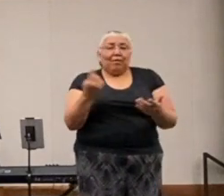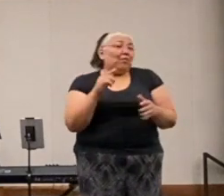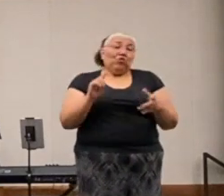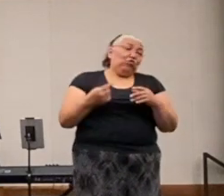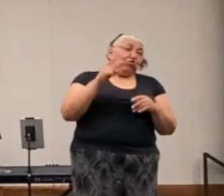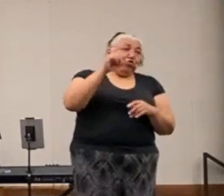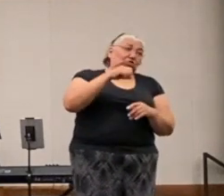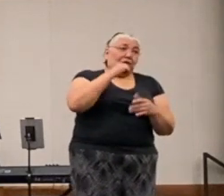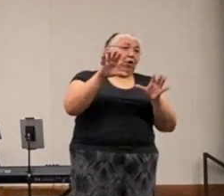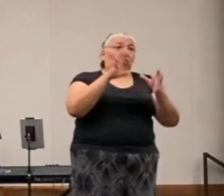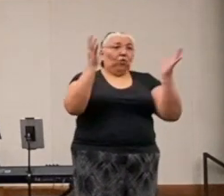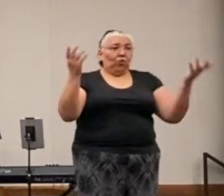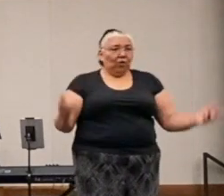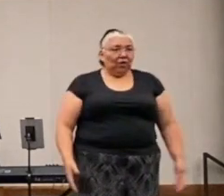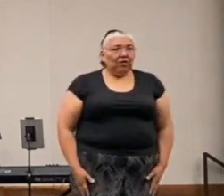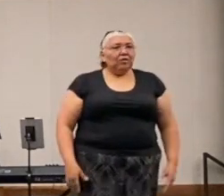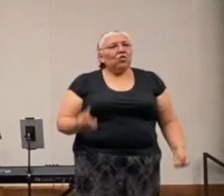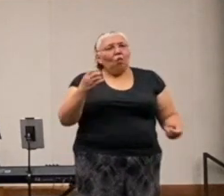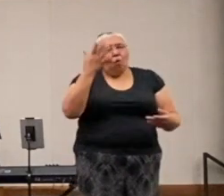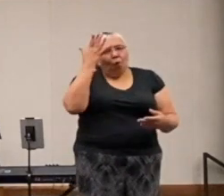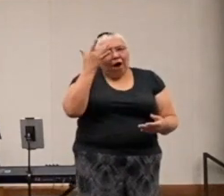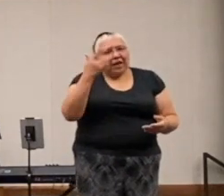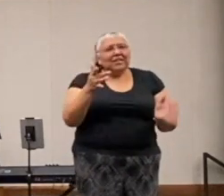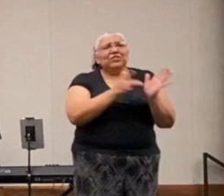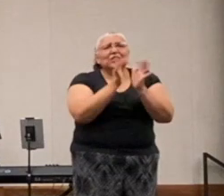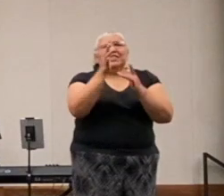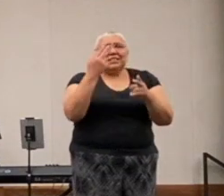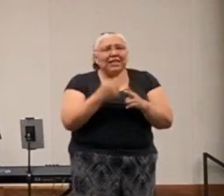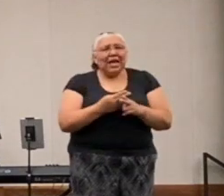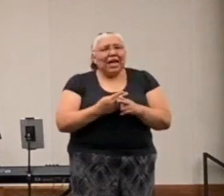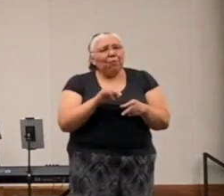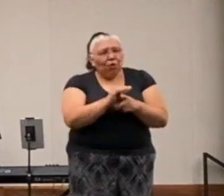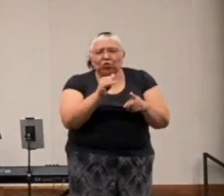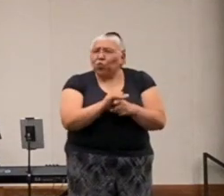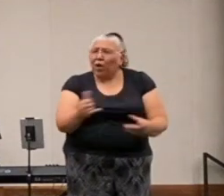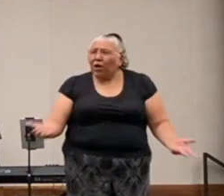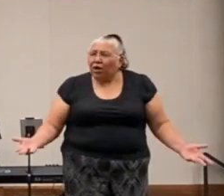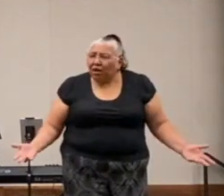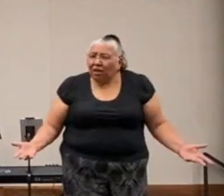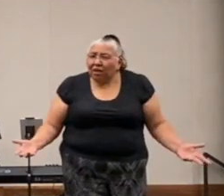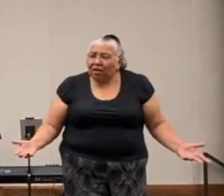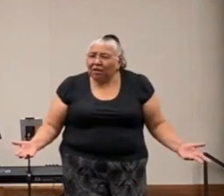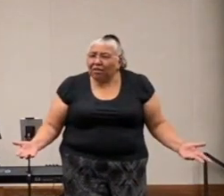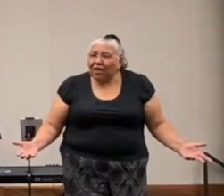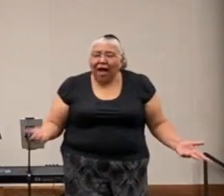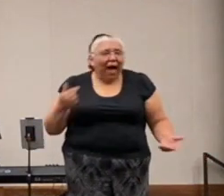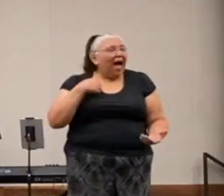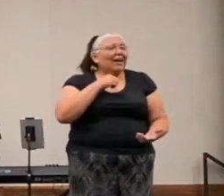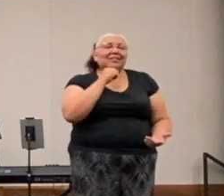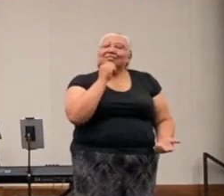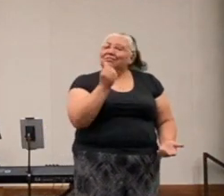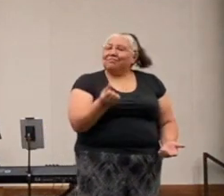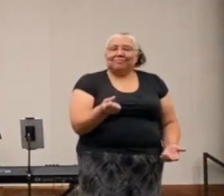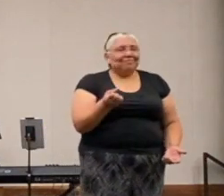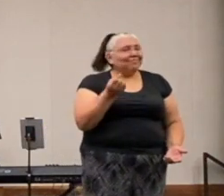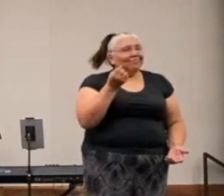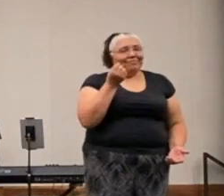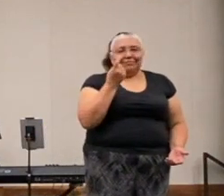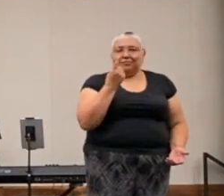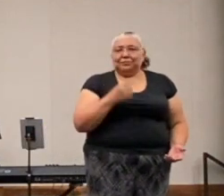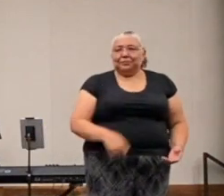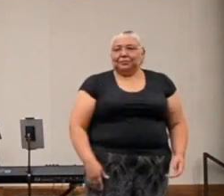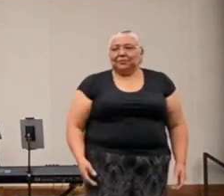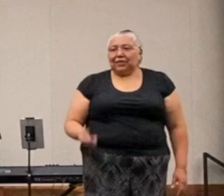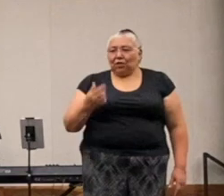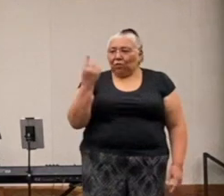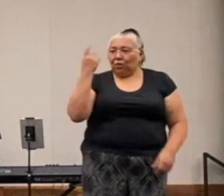shouldn't do? So why is Jesus' name a swear word? I don't get it. One